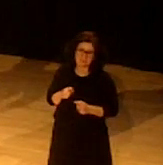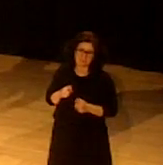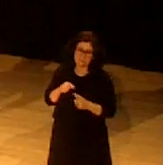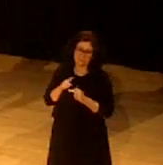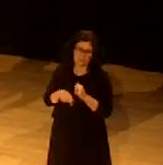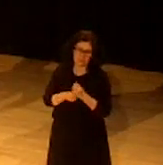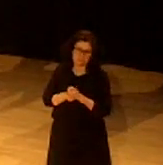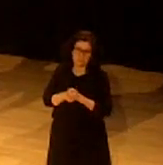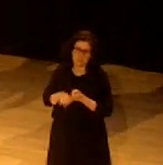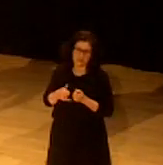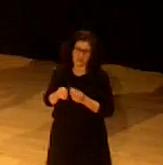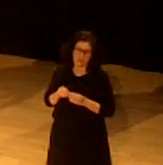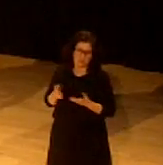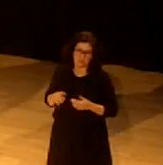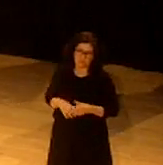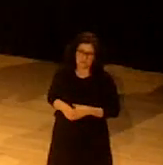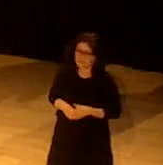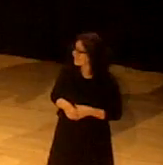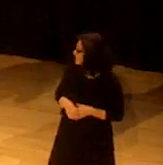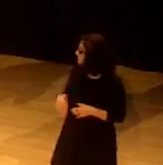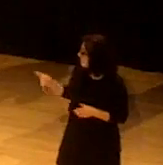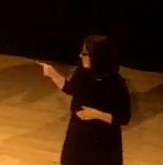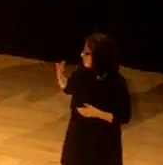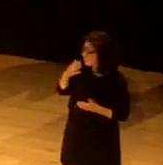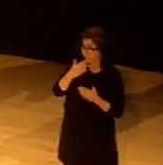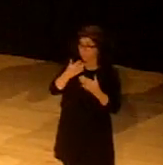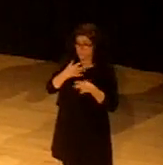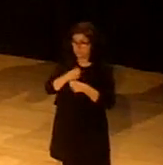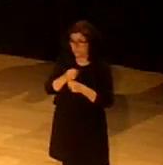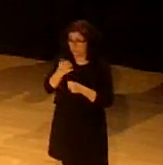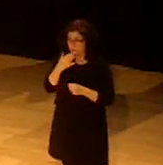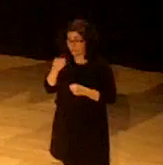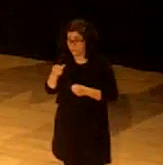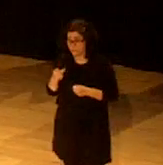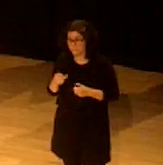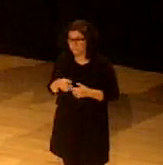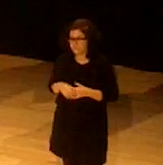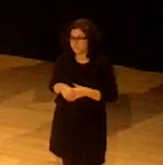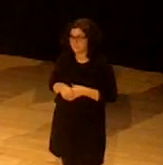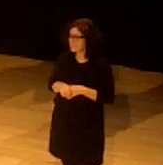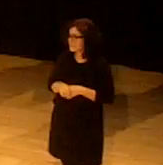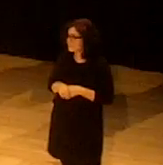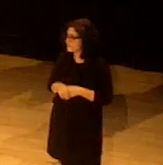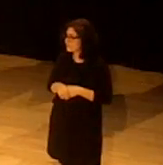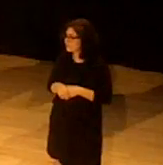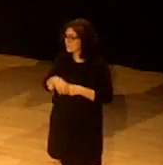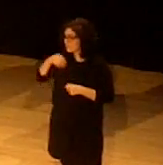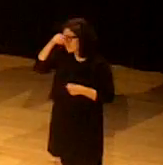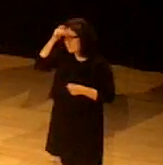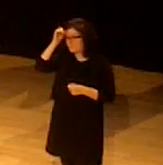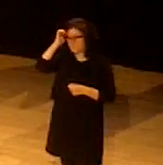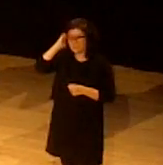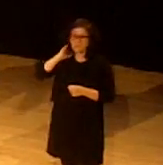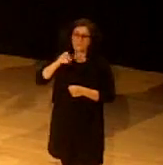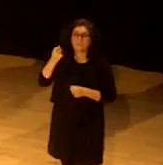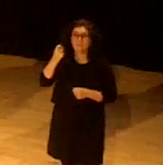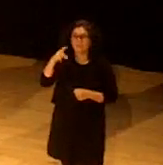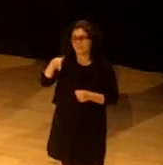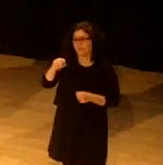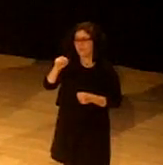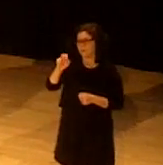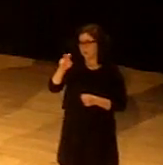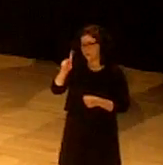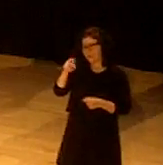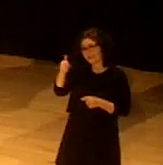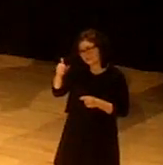kind of got me there, I guess. It's beautifully summed up. And again, I think we need to understand that Patrick is the one who was diagnosed